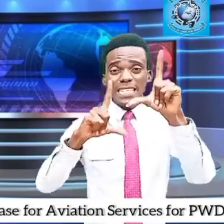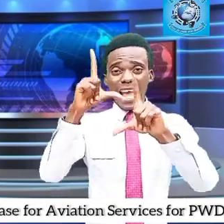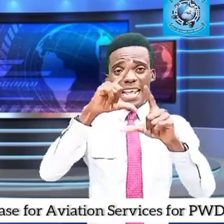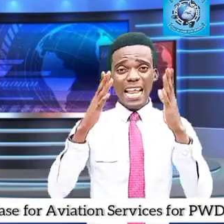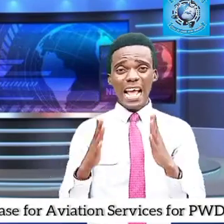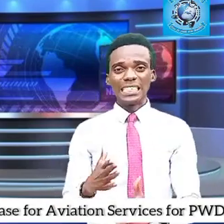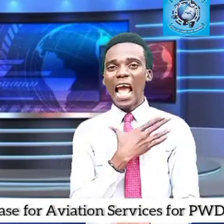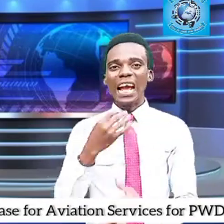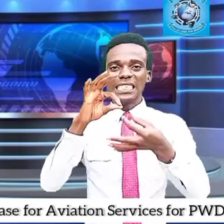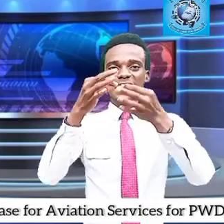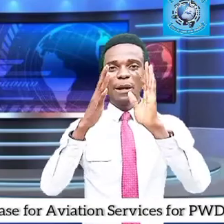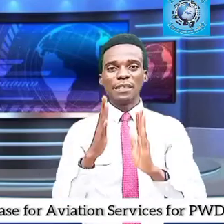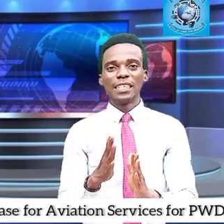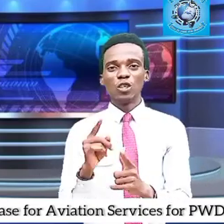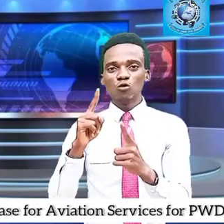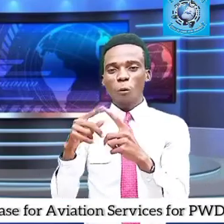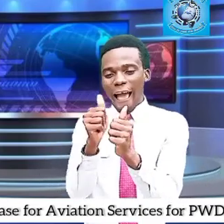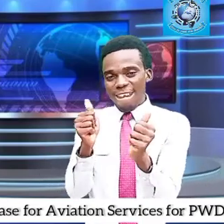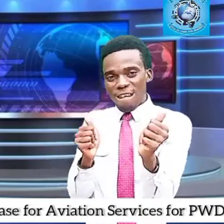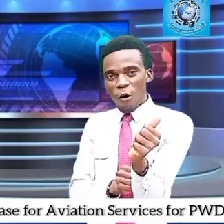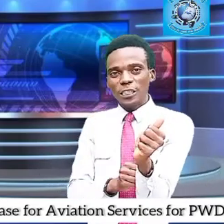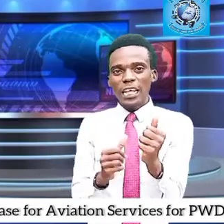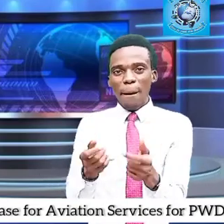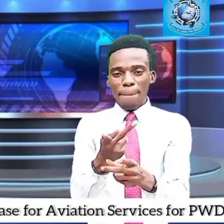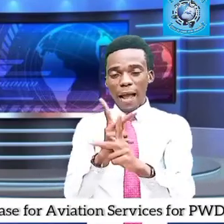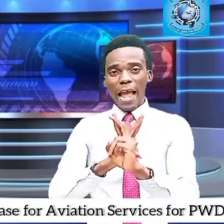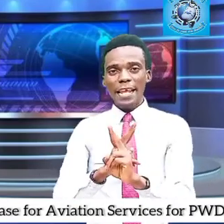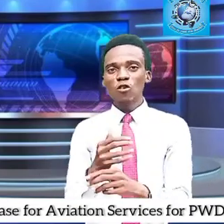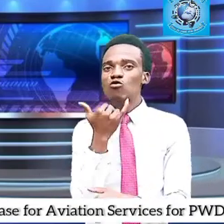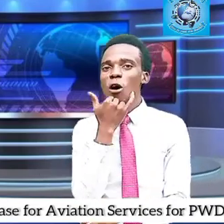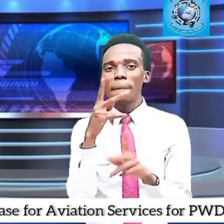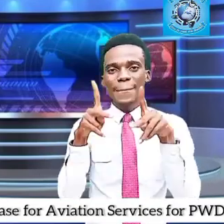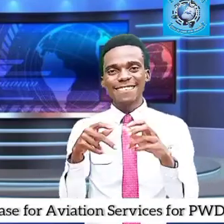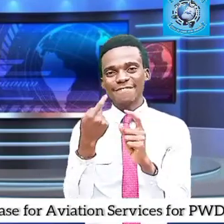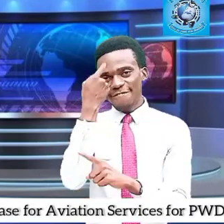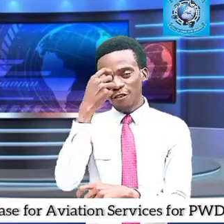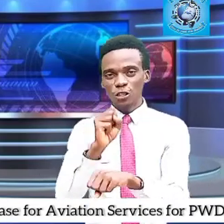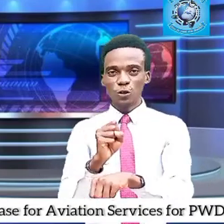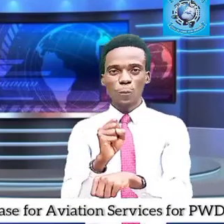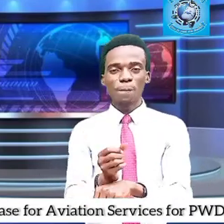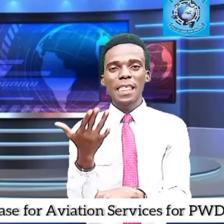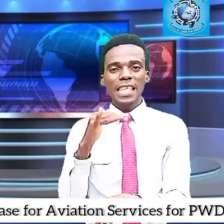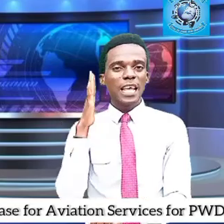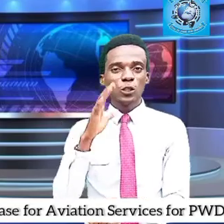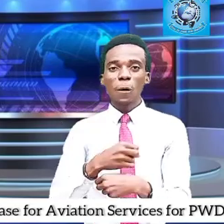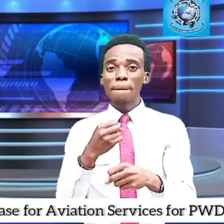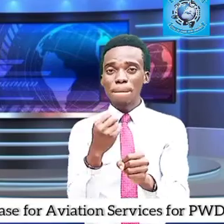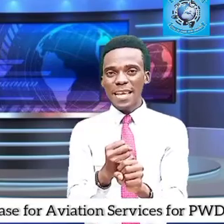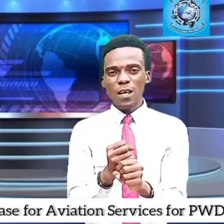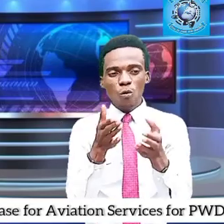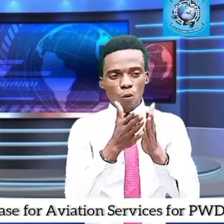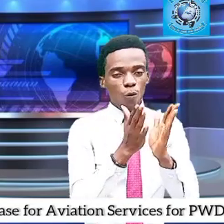and interpreters to avoid hiring a wrong person for the job. They should make